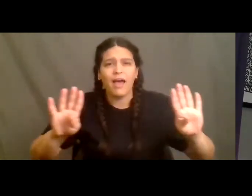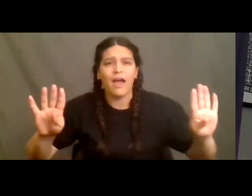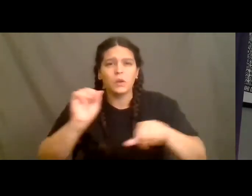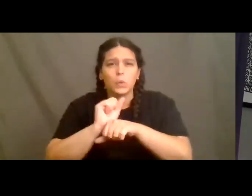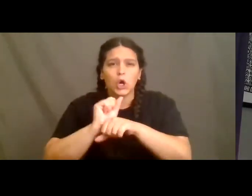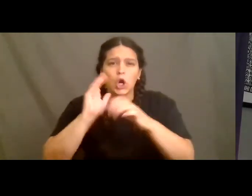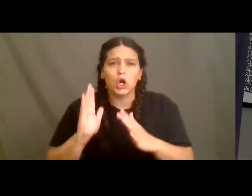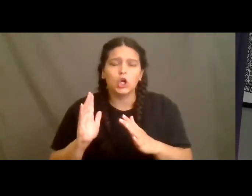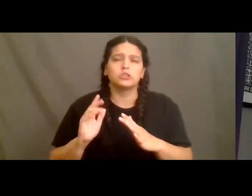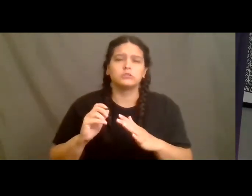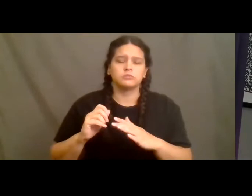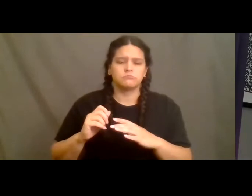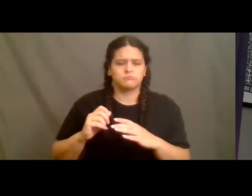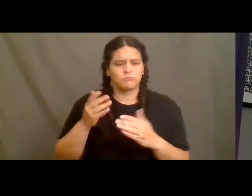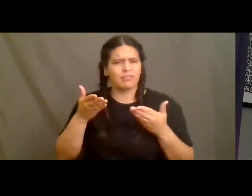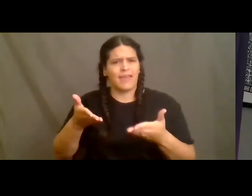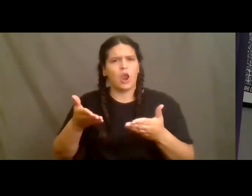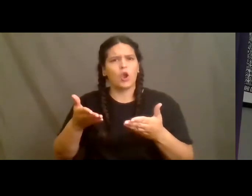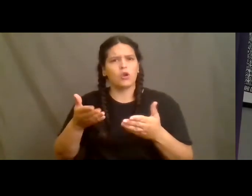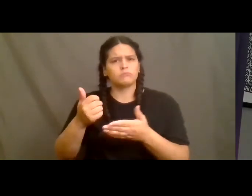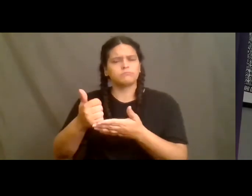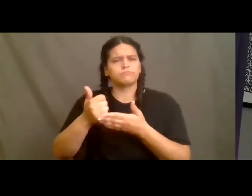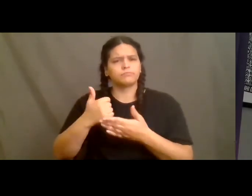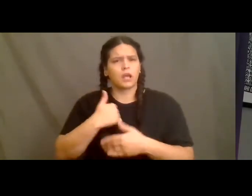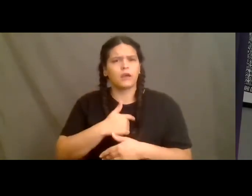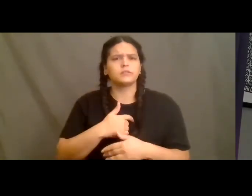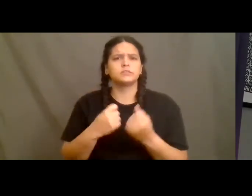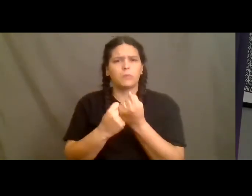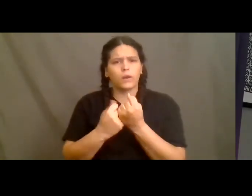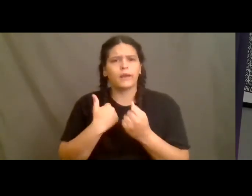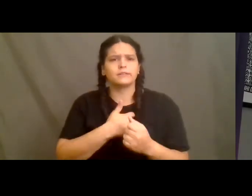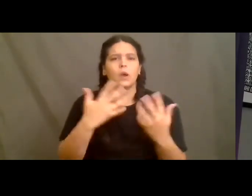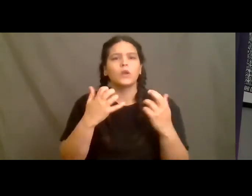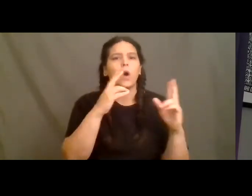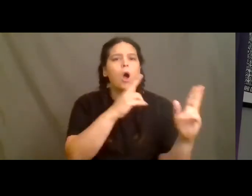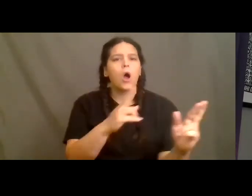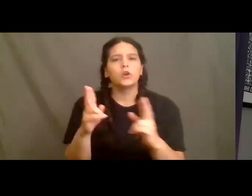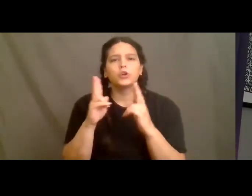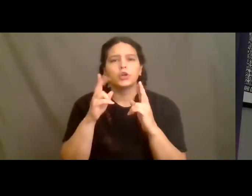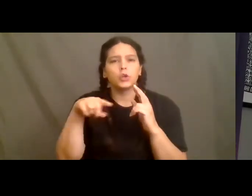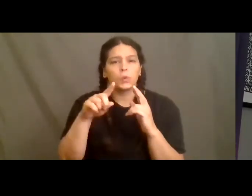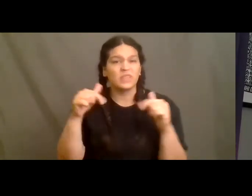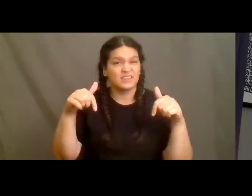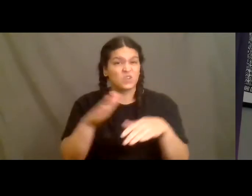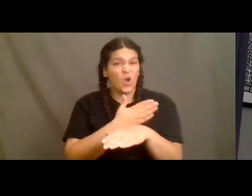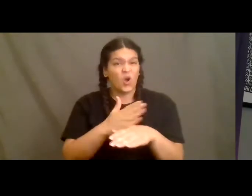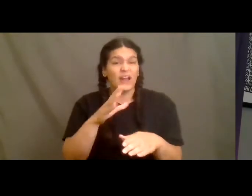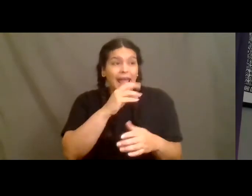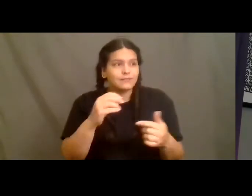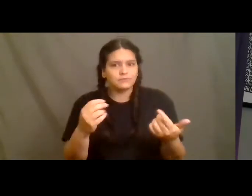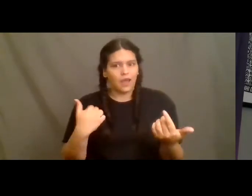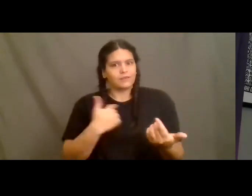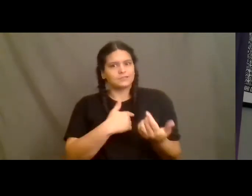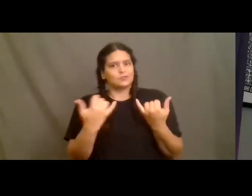during this pandemic for us. I just want to honor you with this song, and also even those of us right now